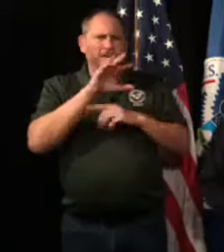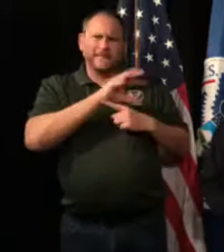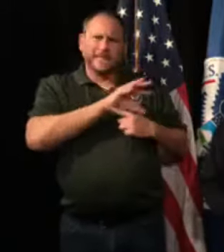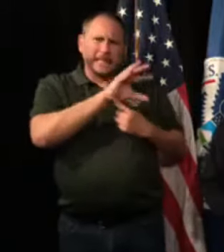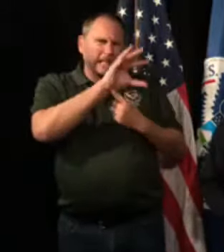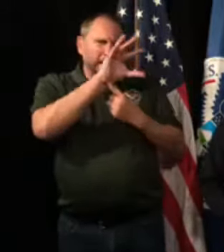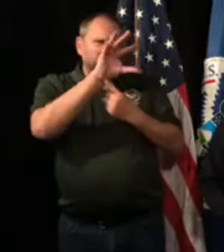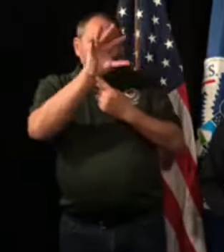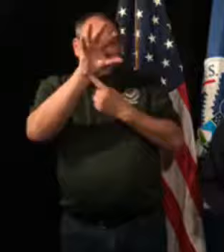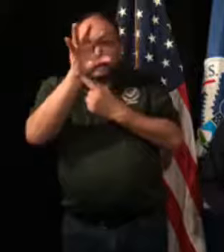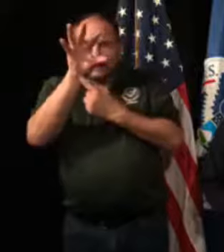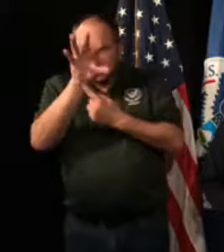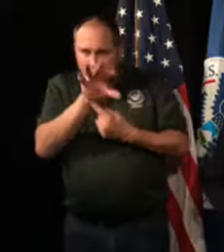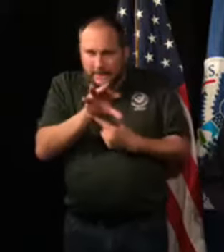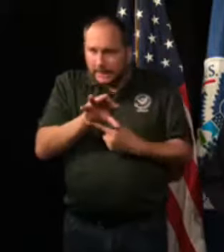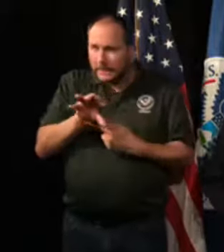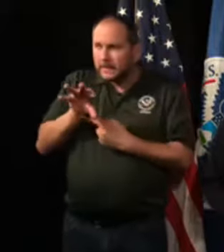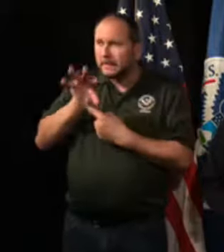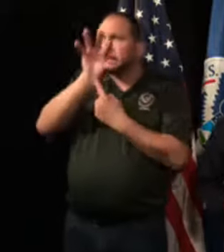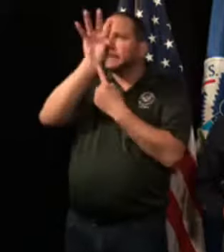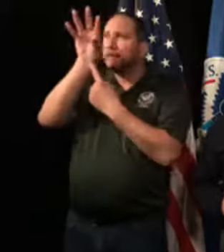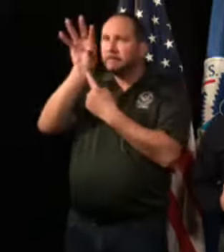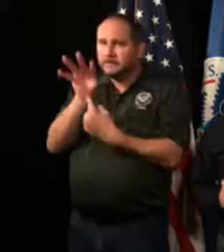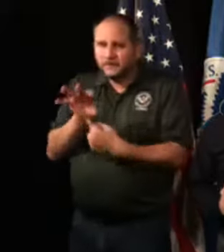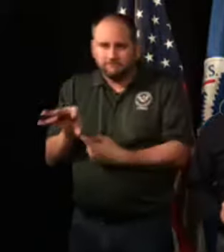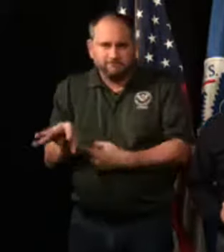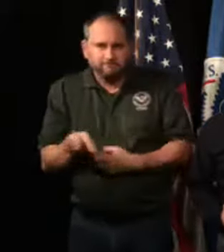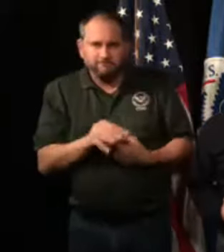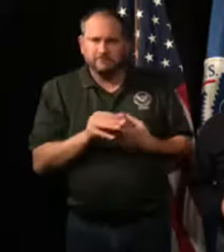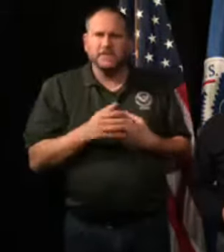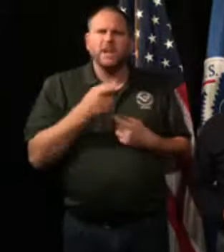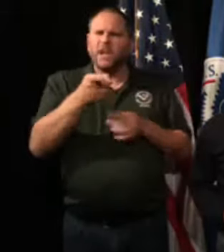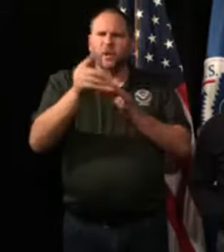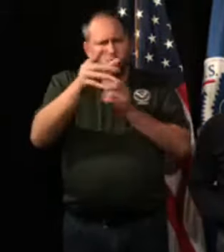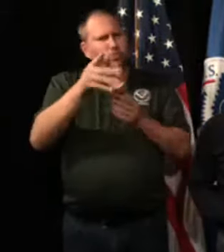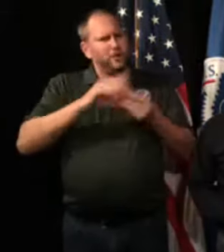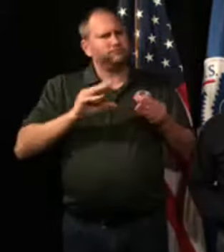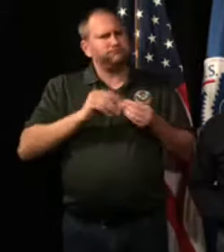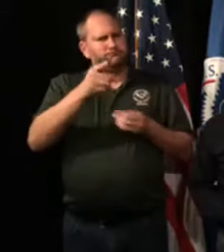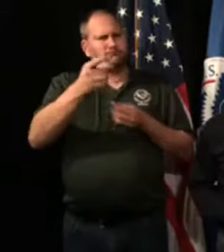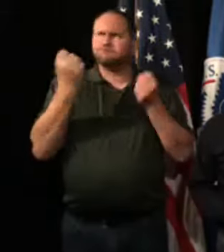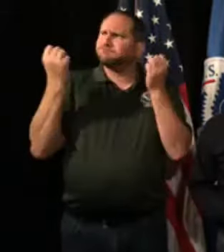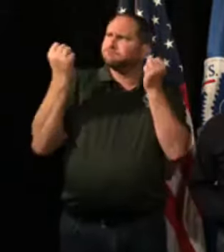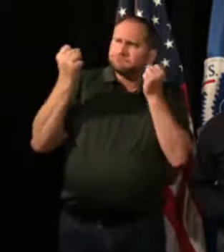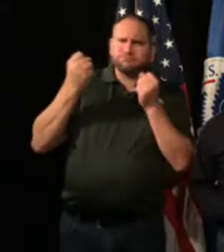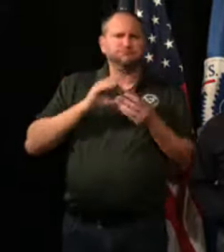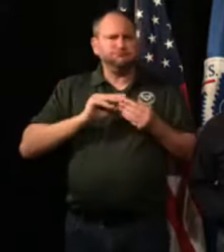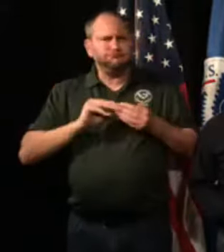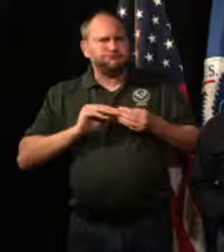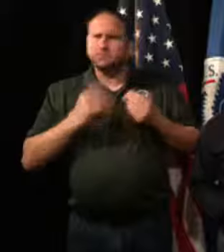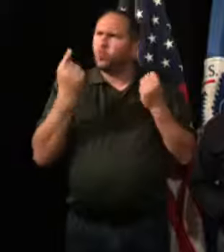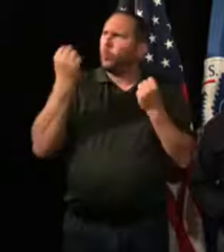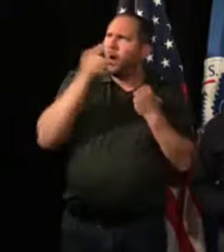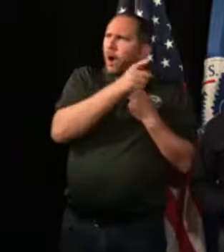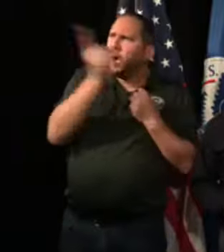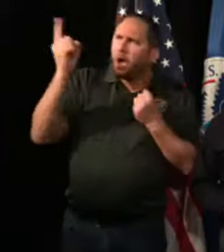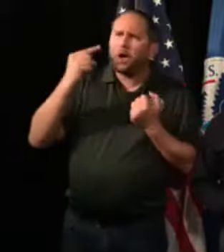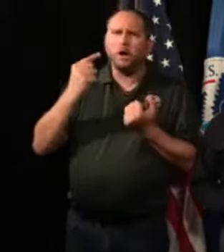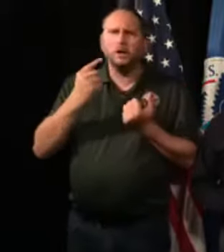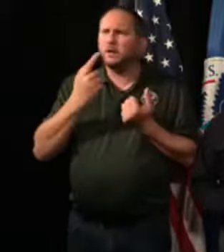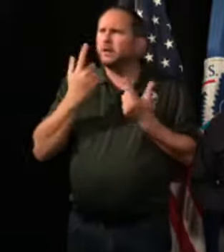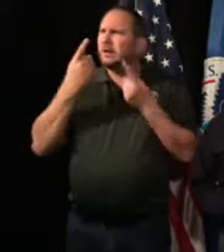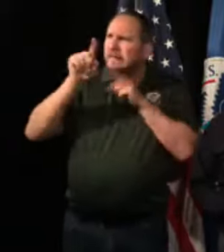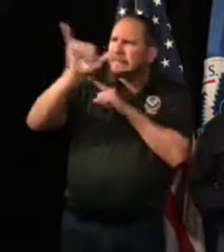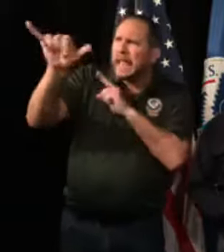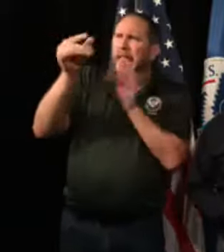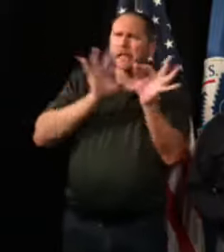you're seeing. See what's different from when you were in the home before you left to evacuate. So, when